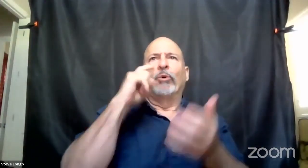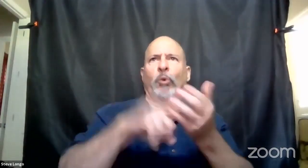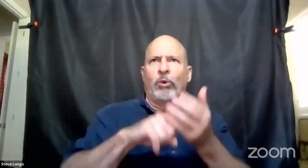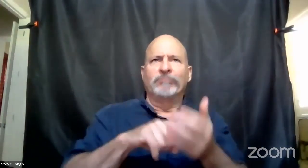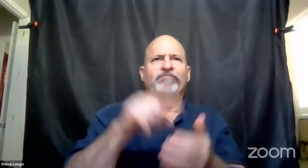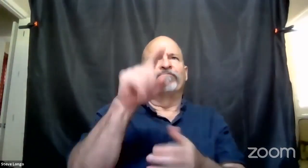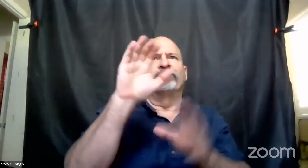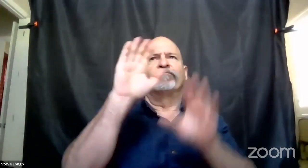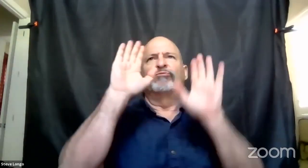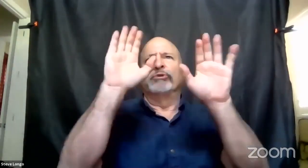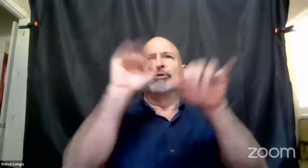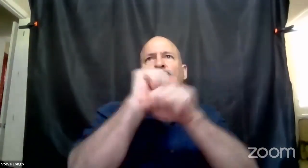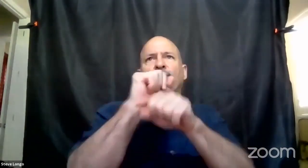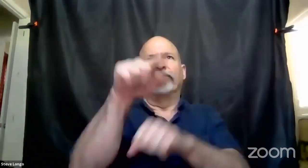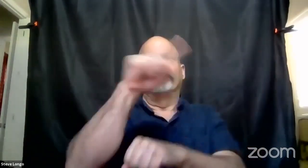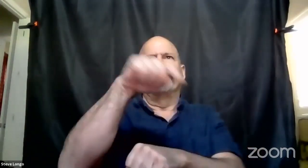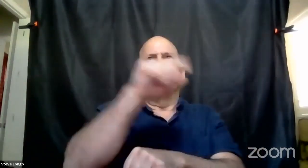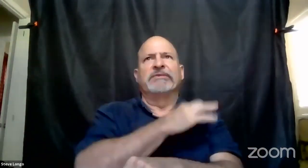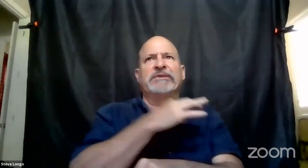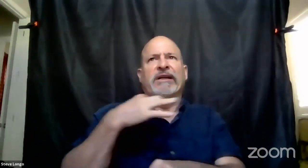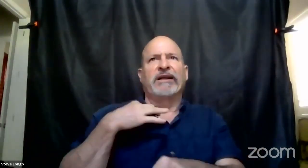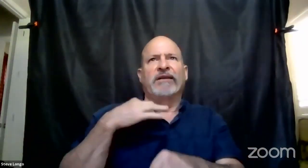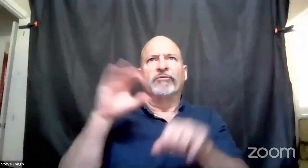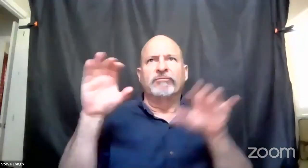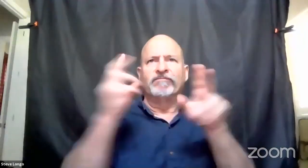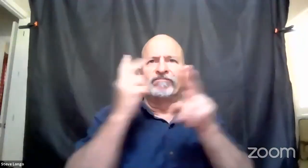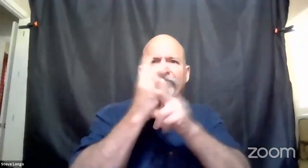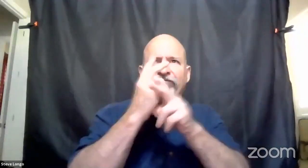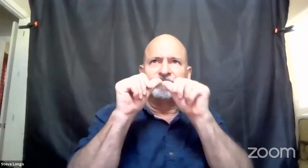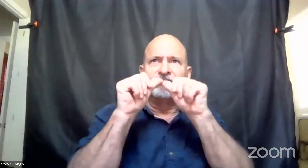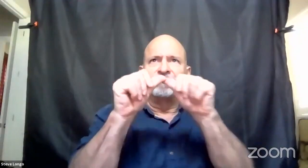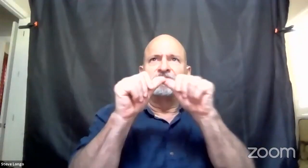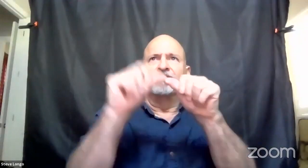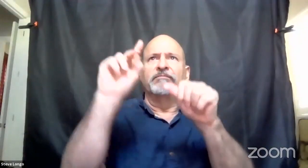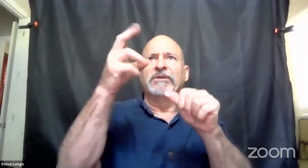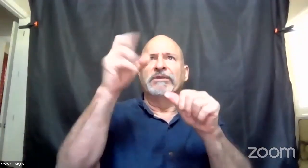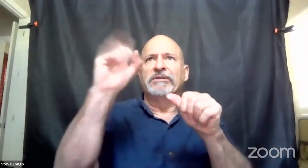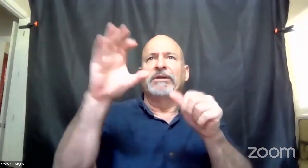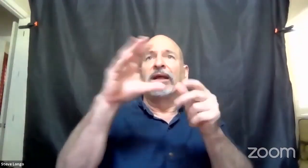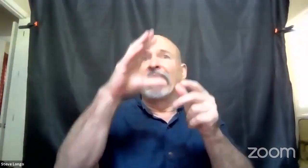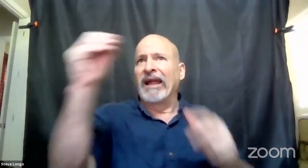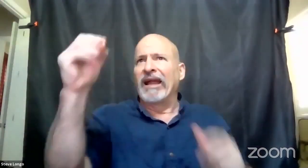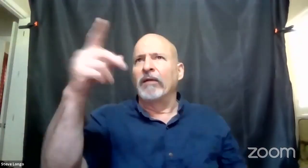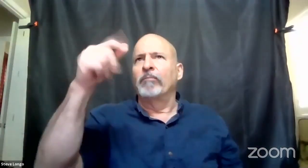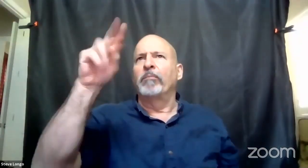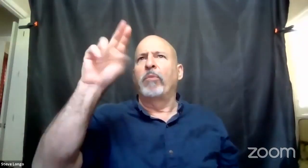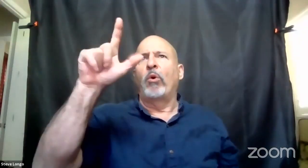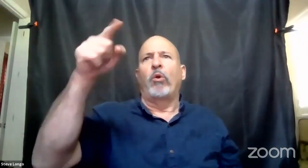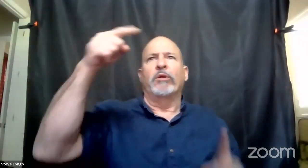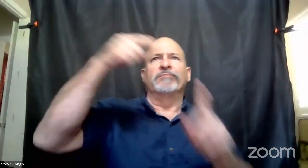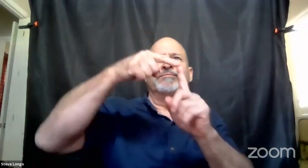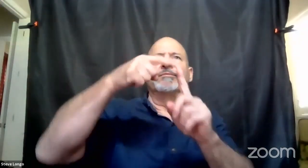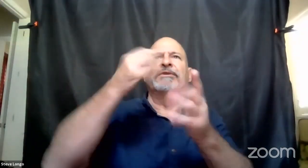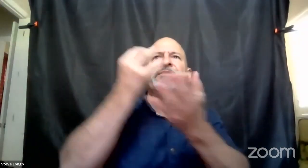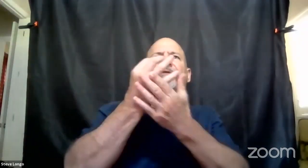treasurer for the past 2 years, and I have noticed the tremendous job that the staff has done.